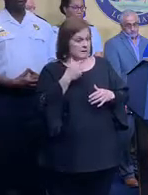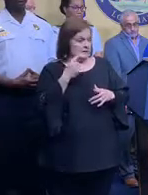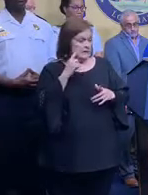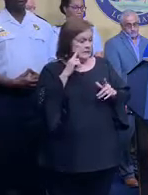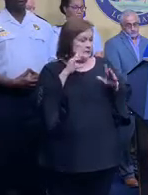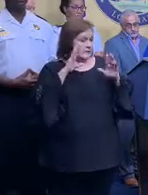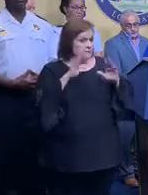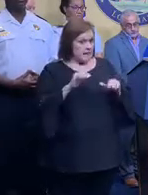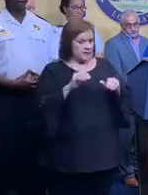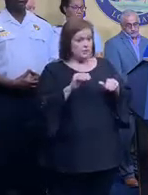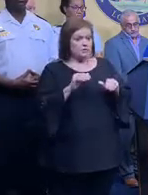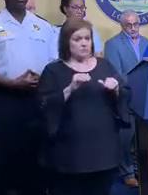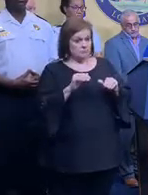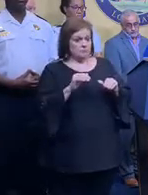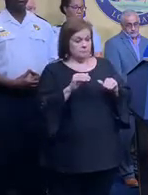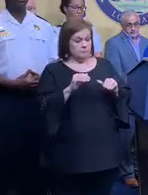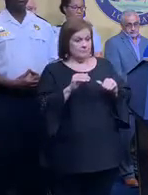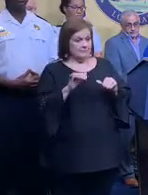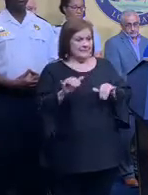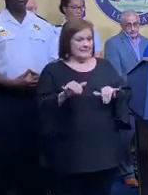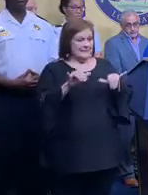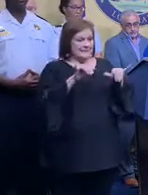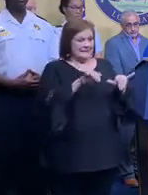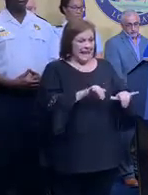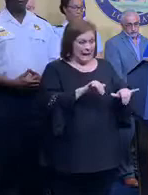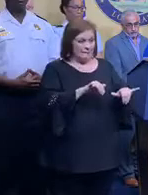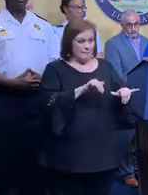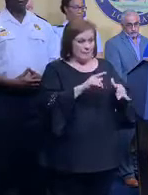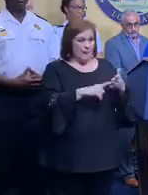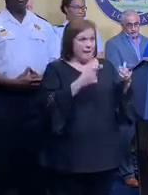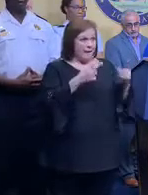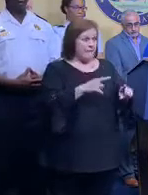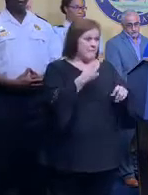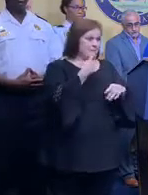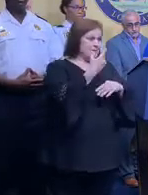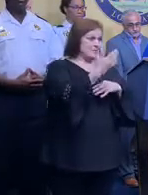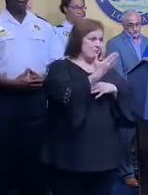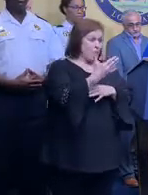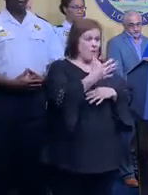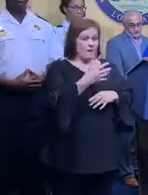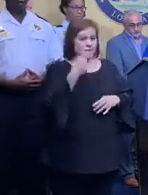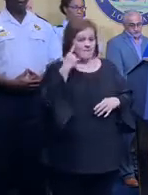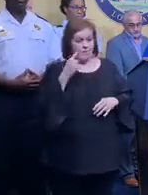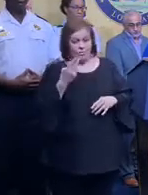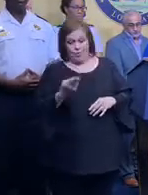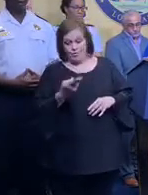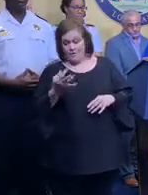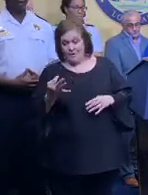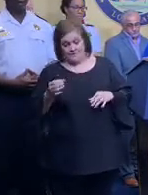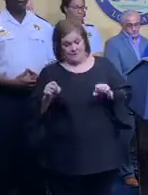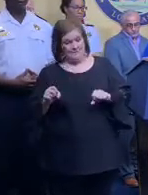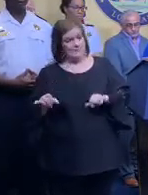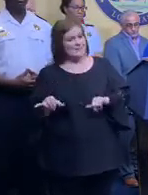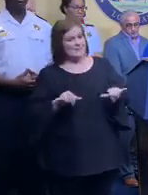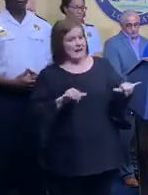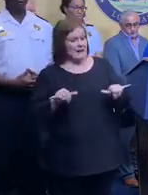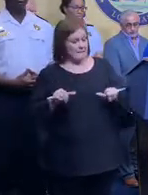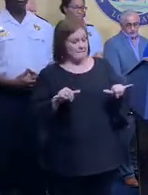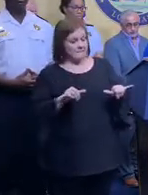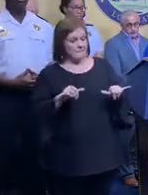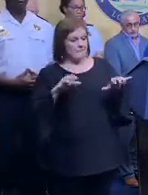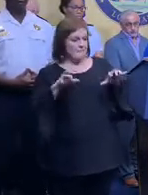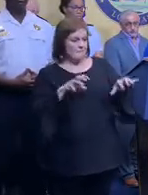anticipate some of the same conditions as Thursday and Friday approach. But once we get more